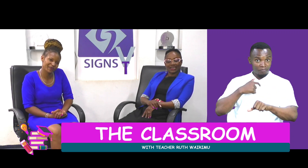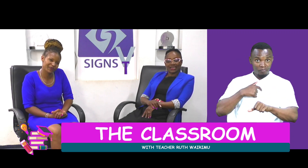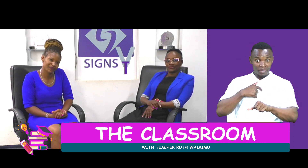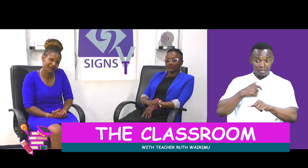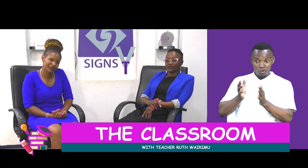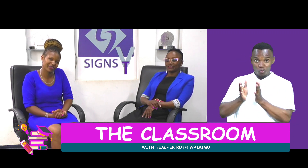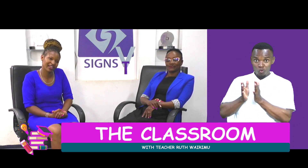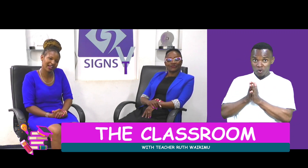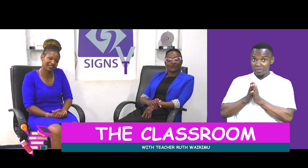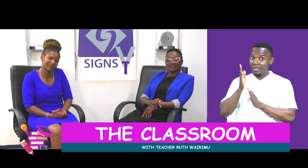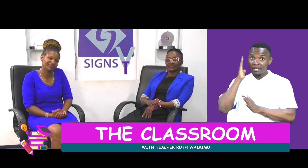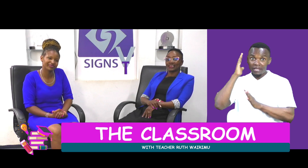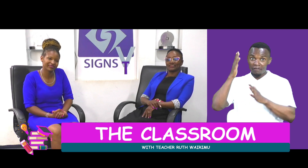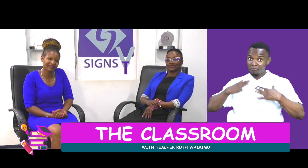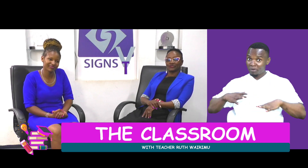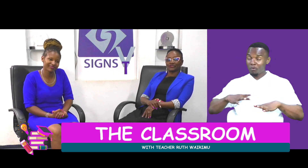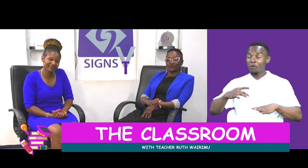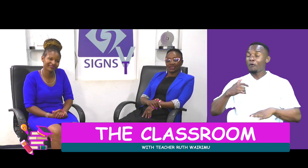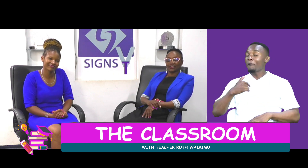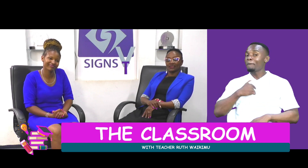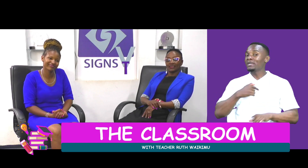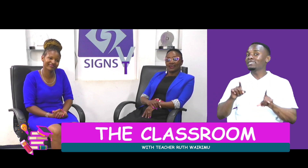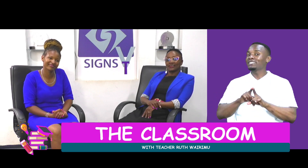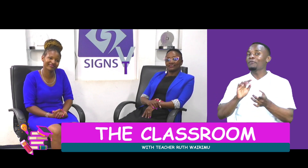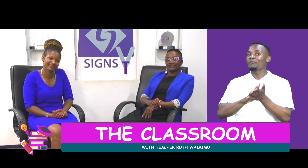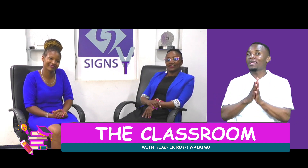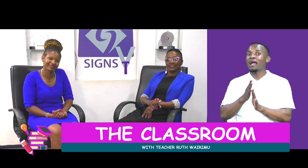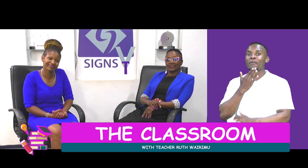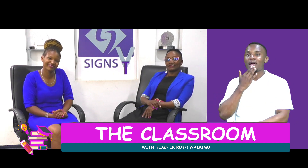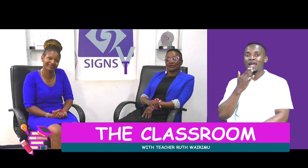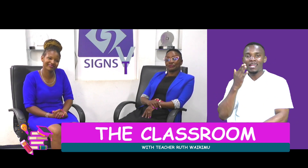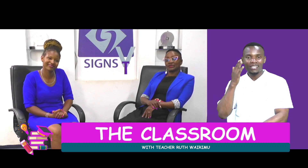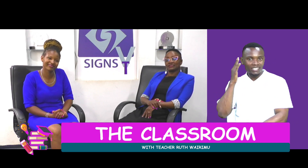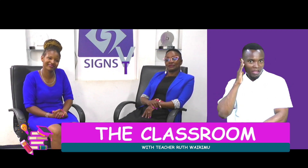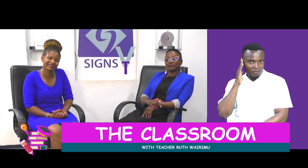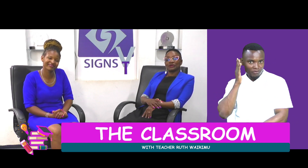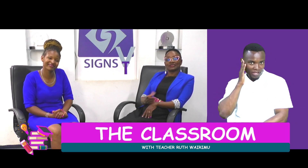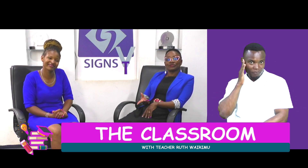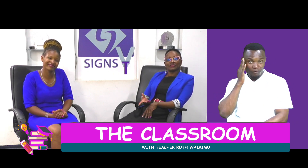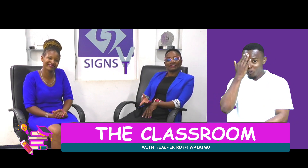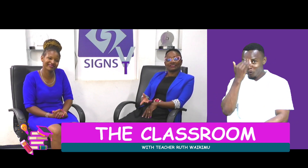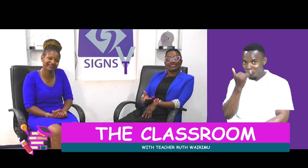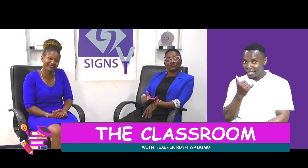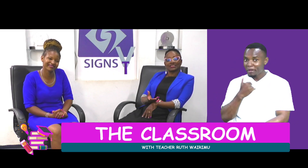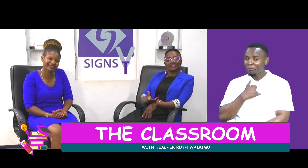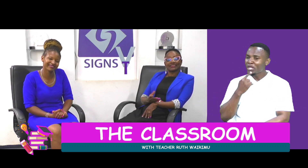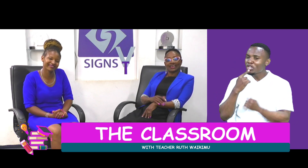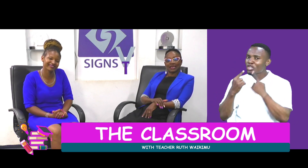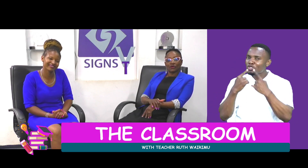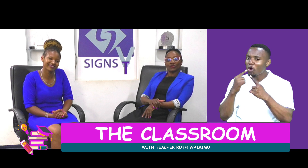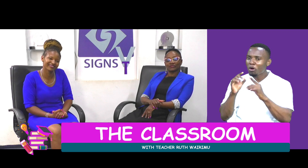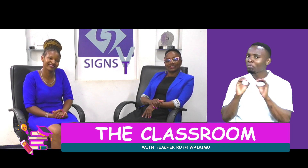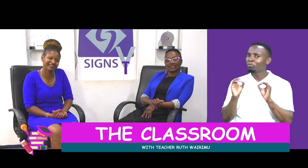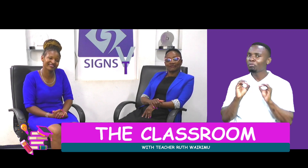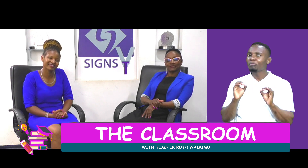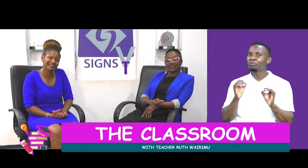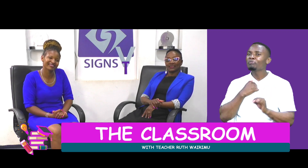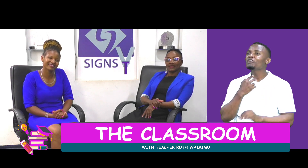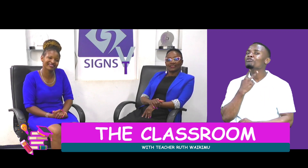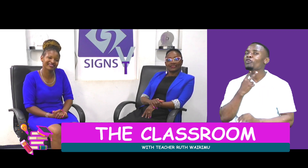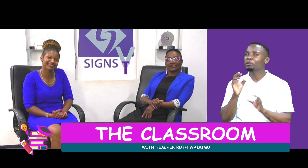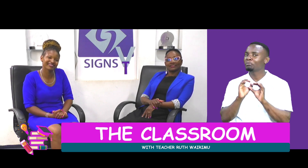deaf. I don't voice, I don't talk, until at some point the people around tend to think that I am also